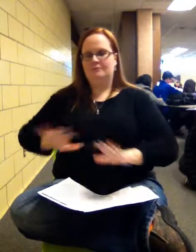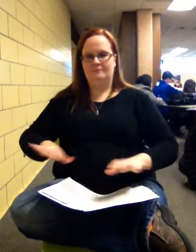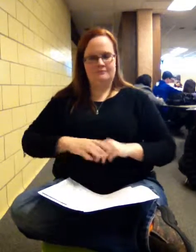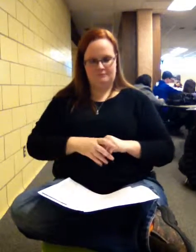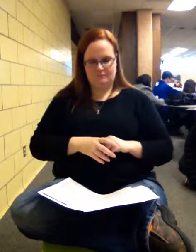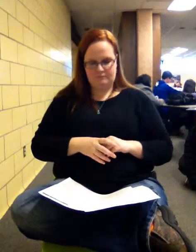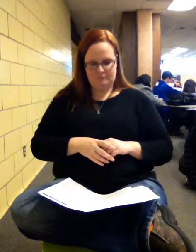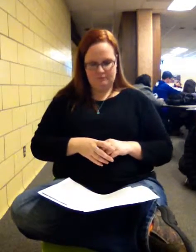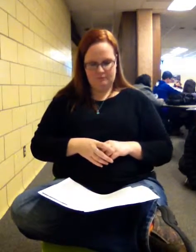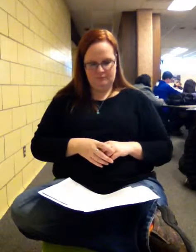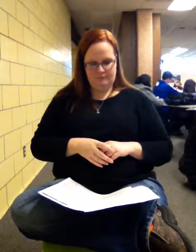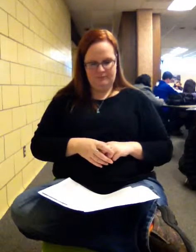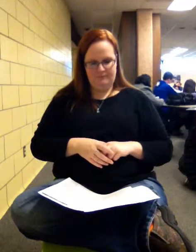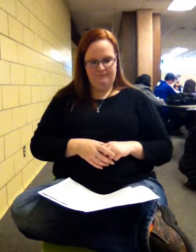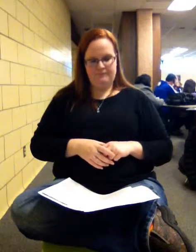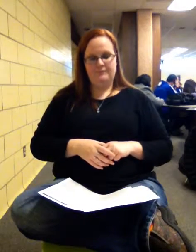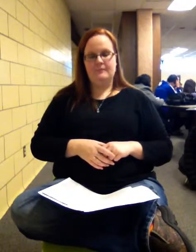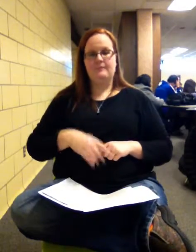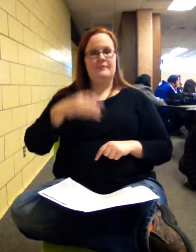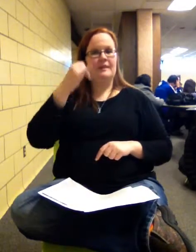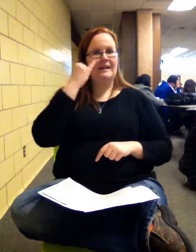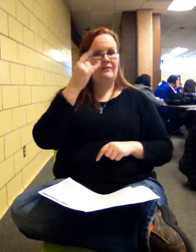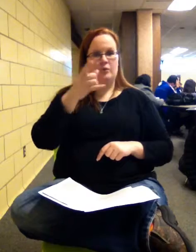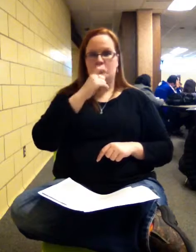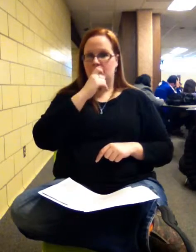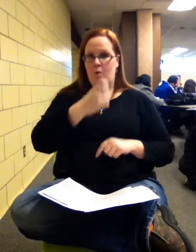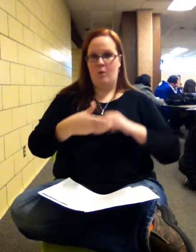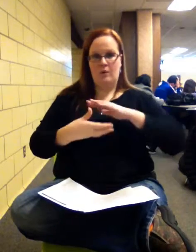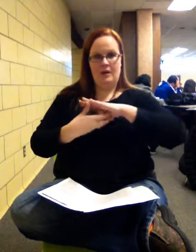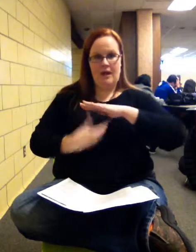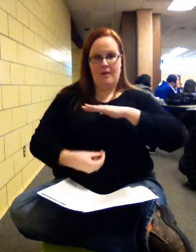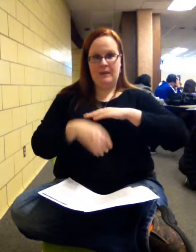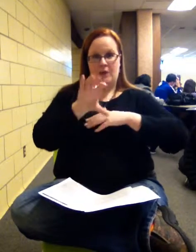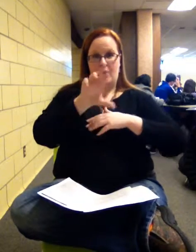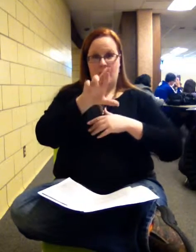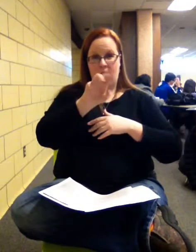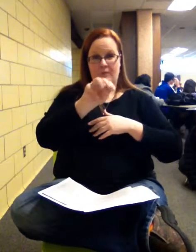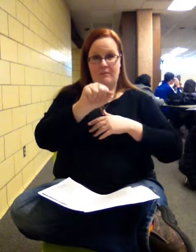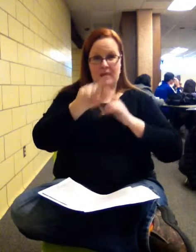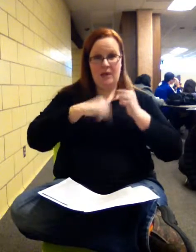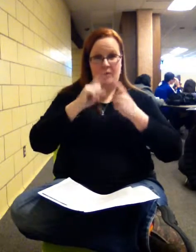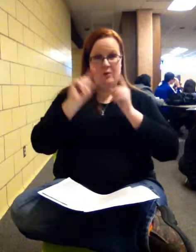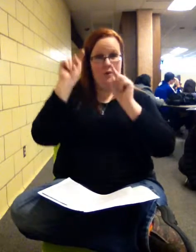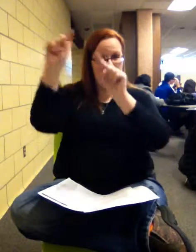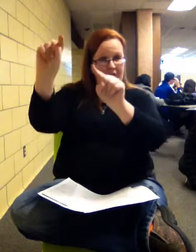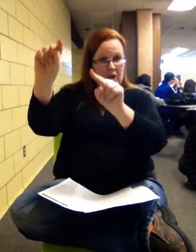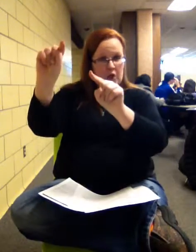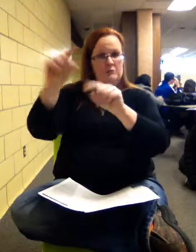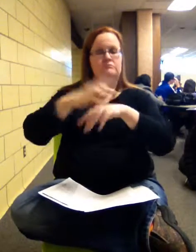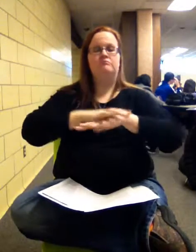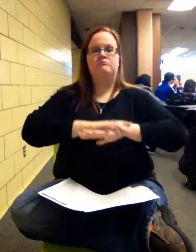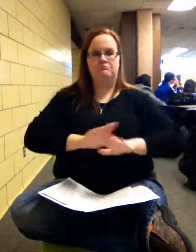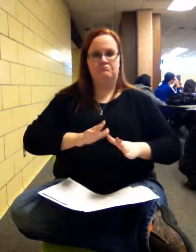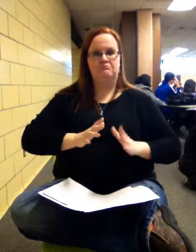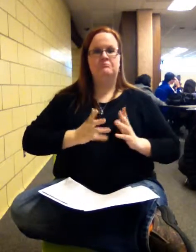that if you don't make a copy of your RMA when you're over there, you at least have to tell me the NAICS